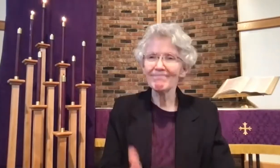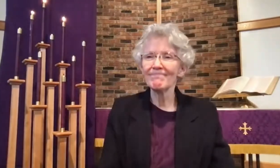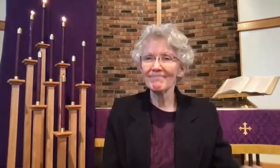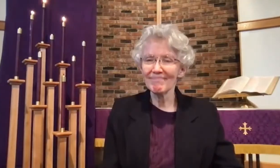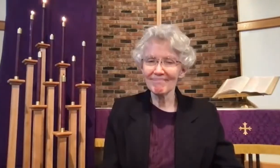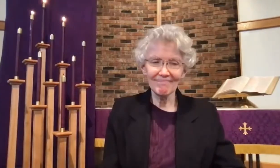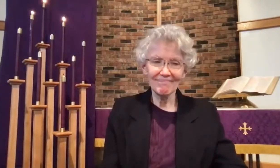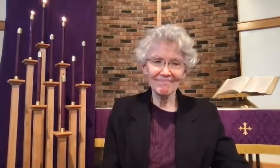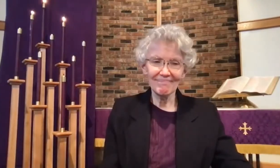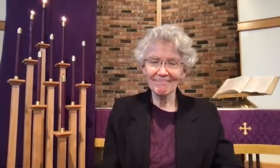Amen.